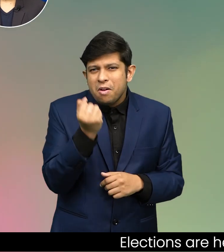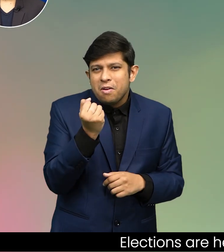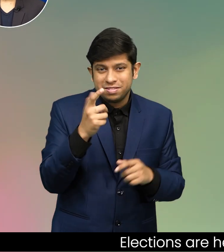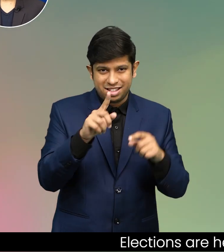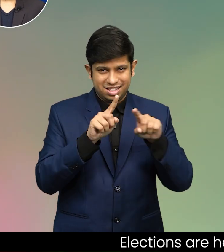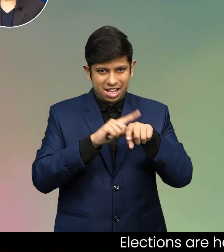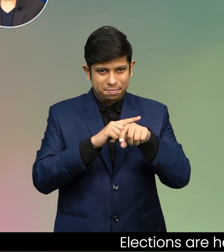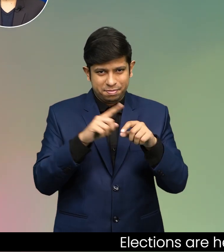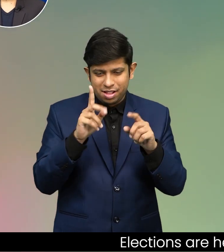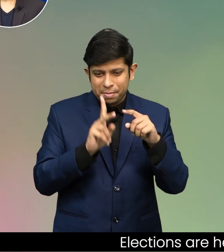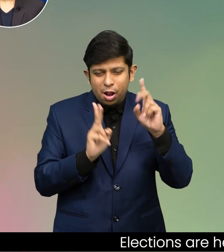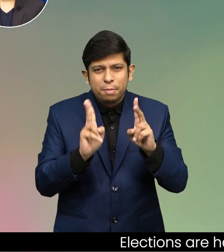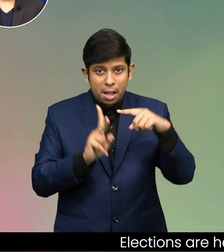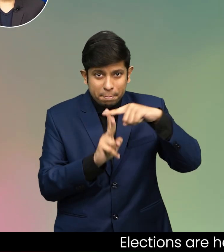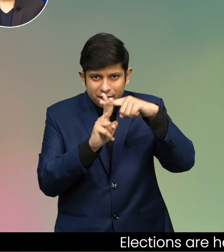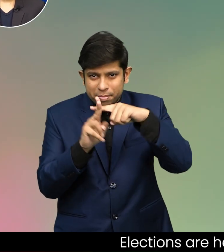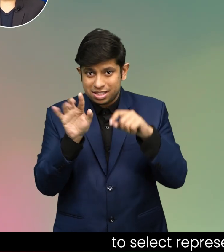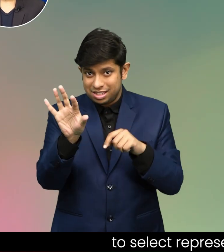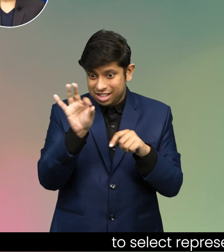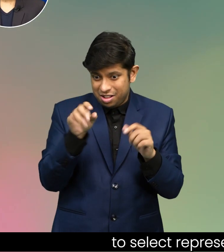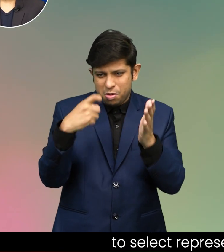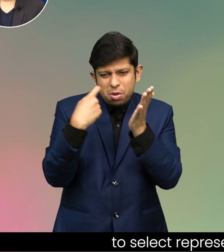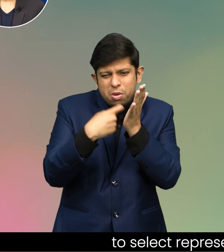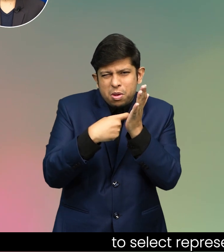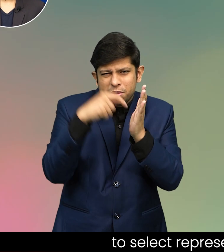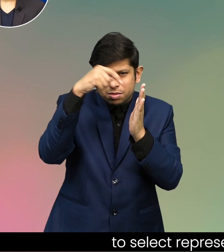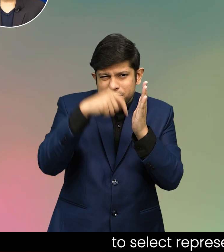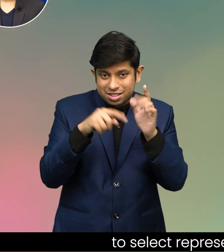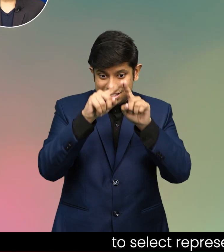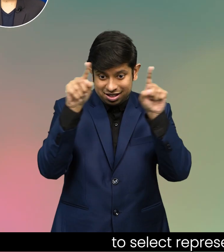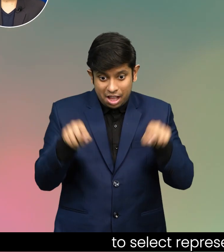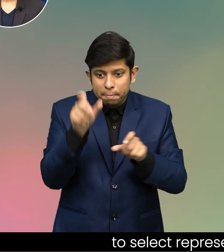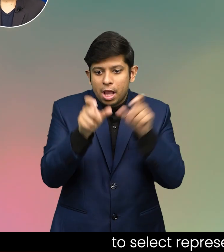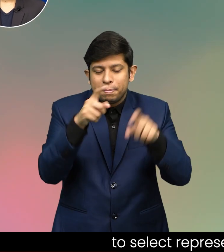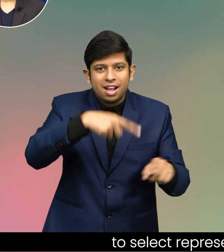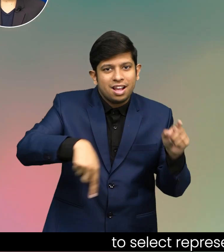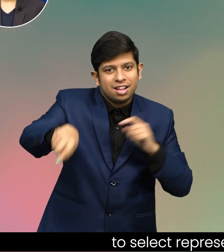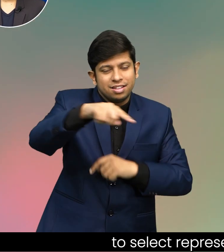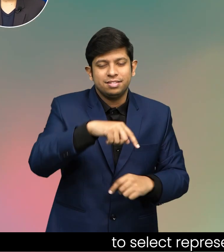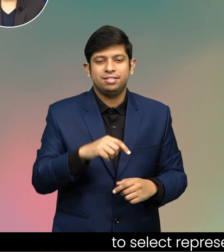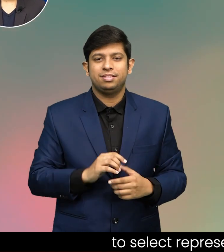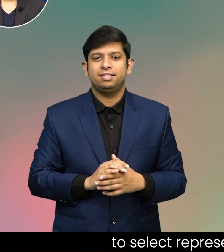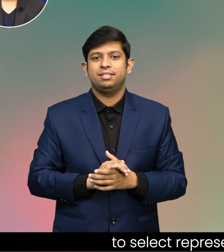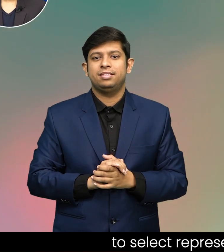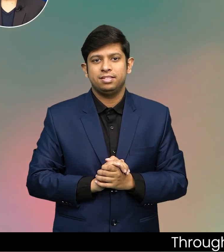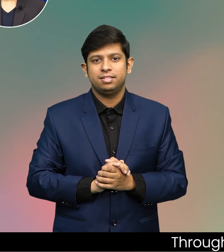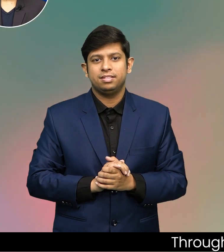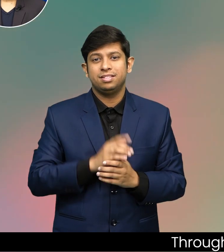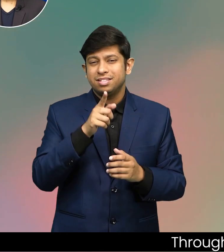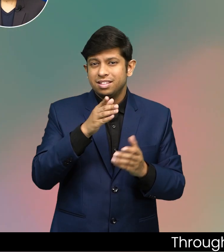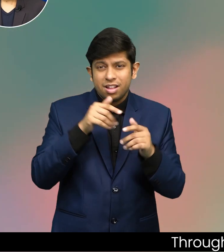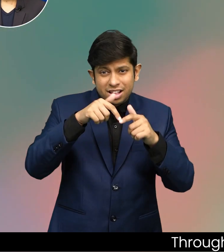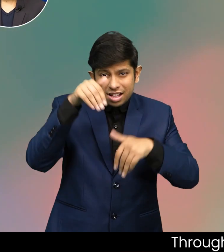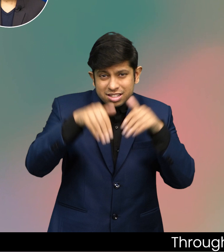Elections are held in regular intervals to select representatives of the people. Through